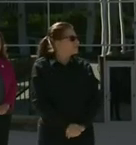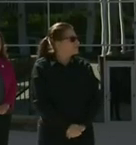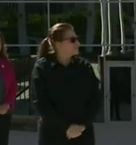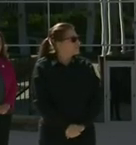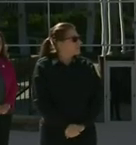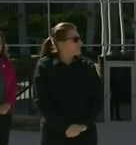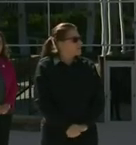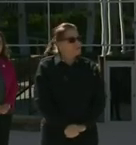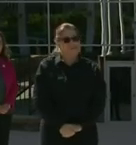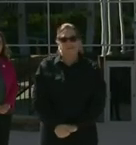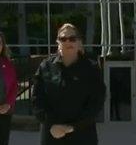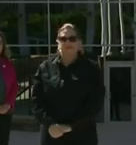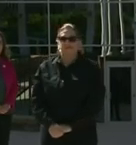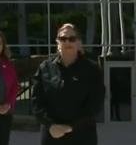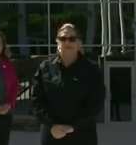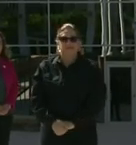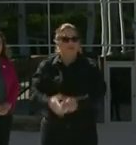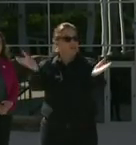Questions?